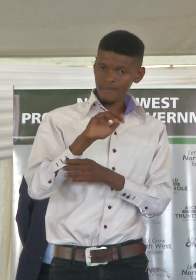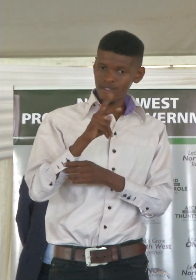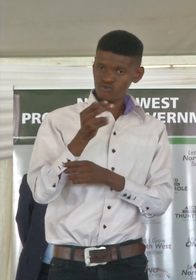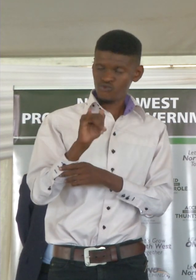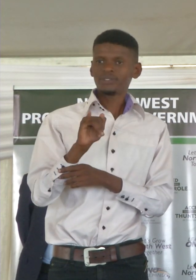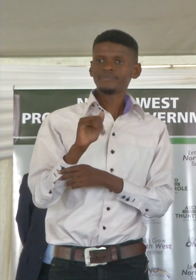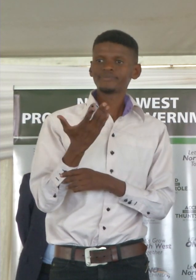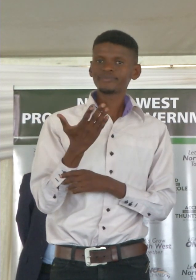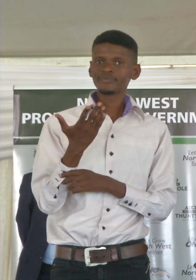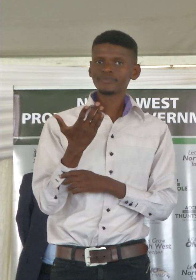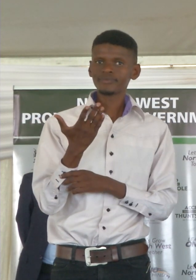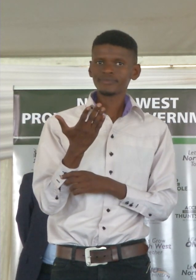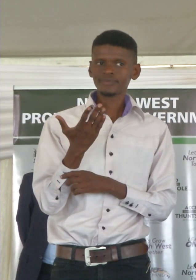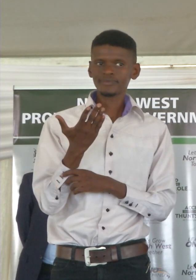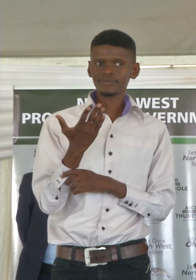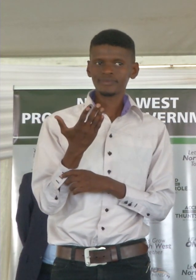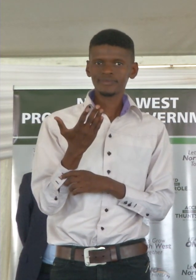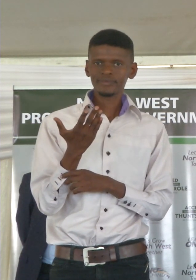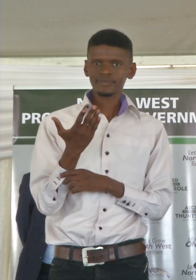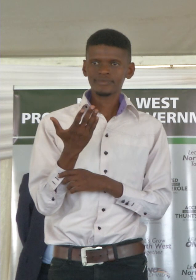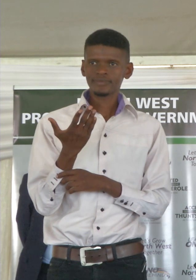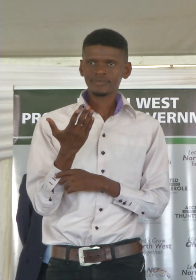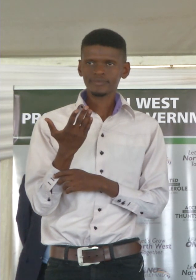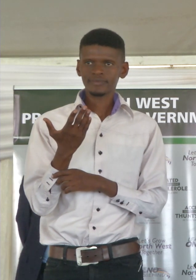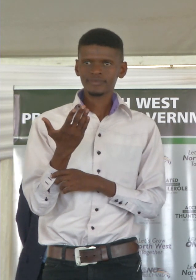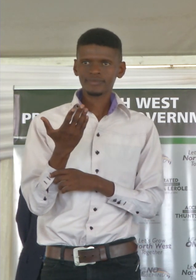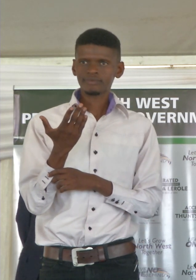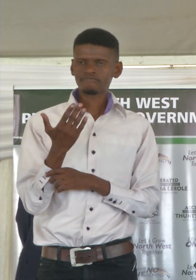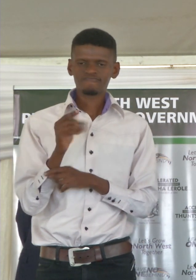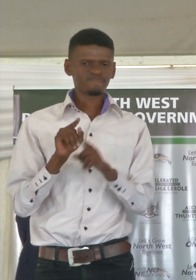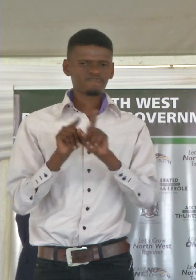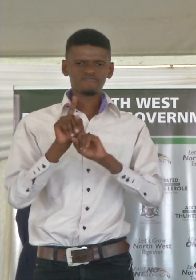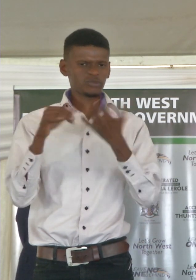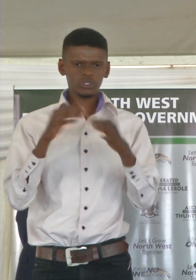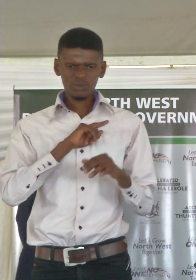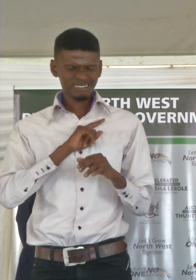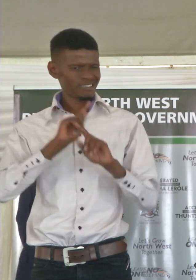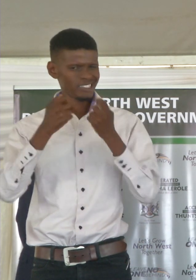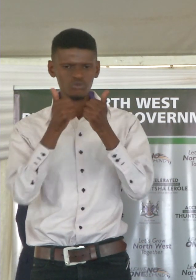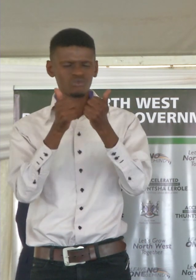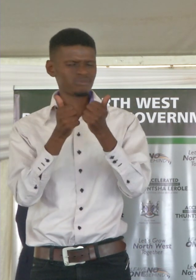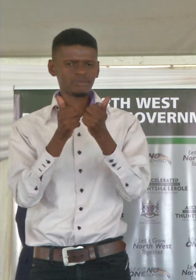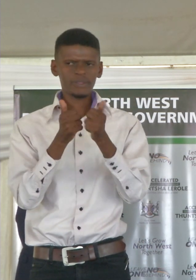you would never succeed if you don't have a good team.